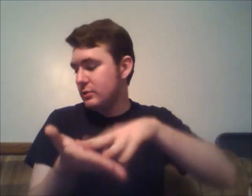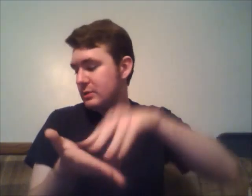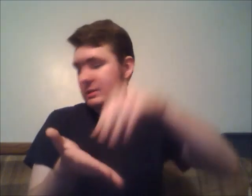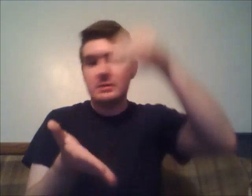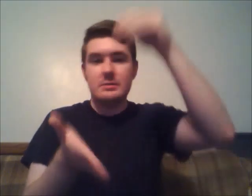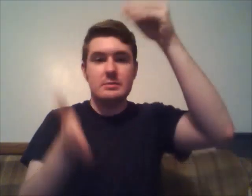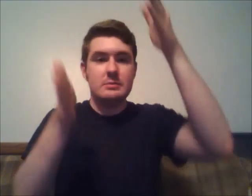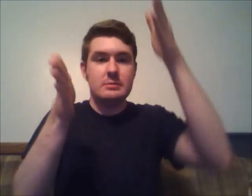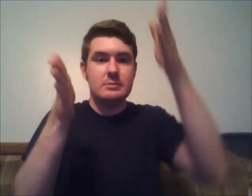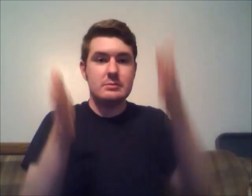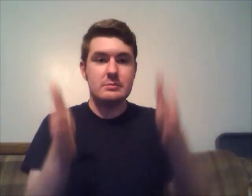Student.